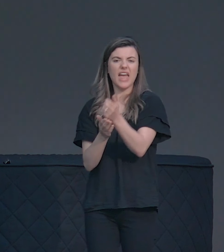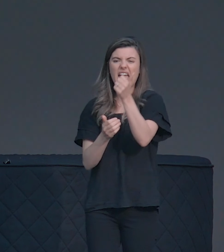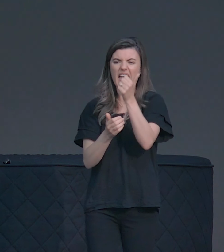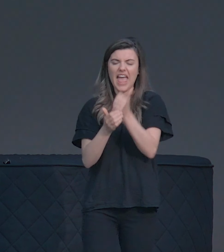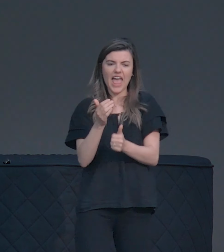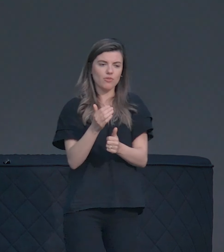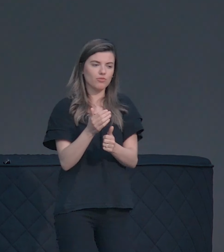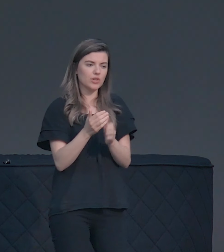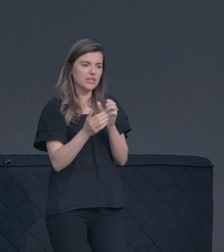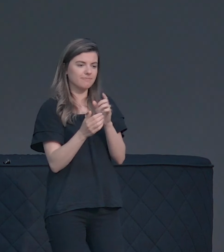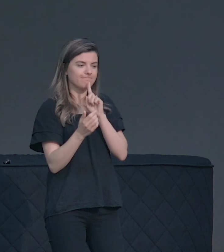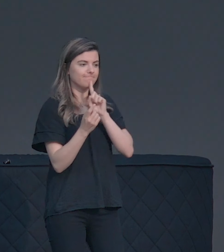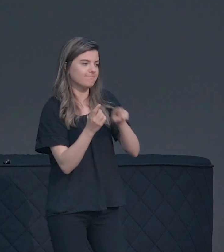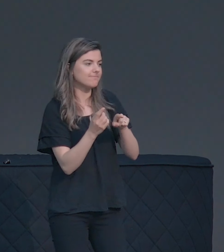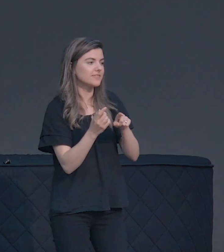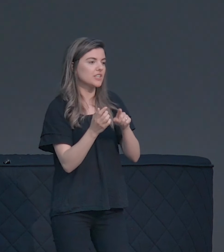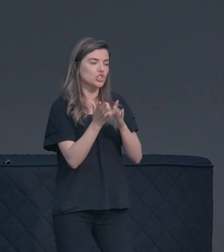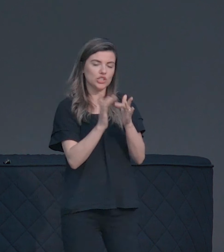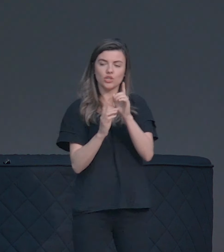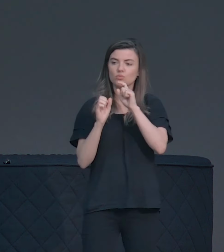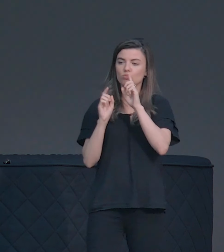he responds with what is true.